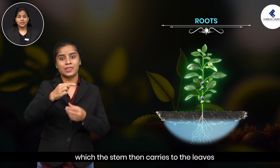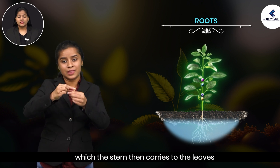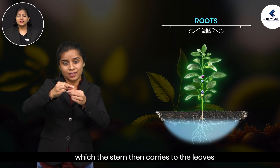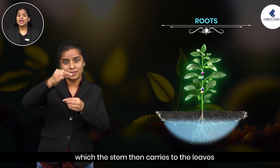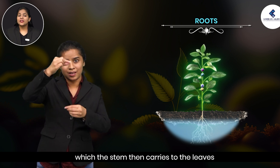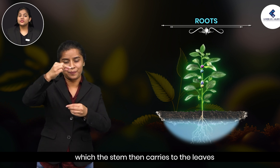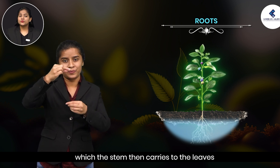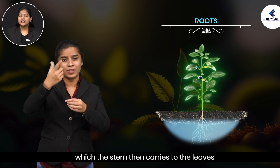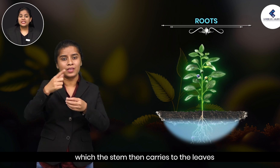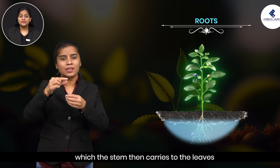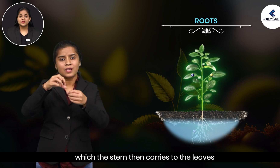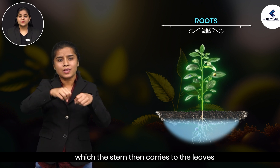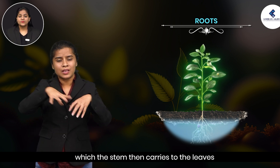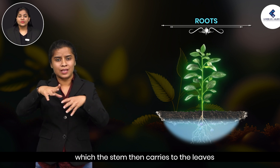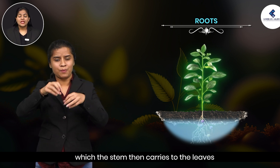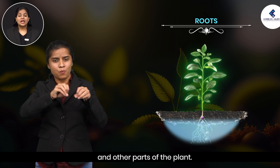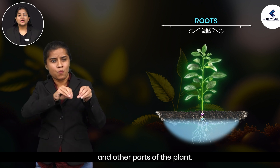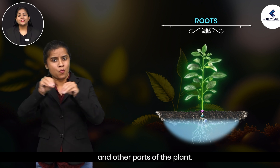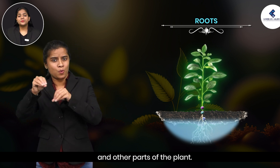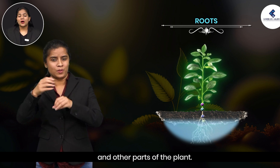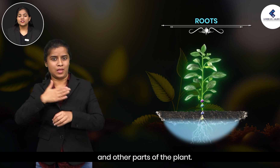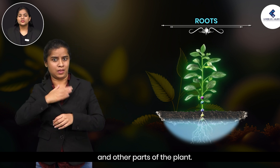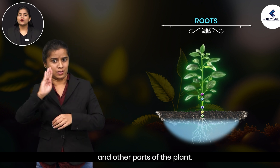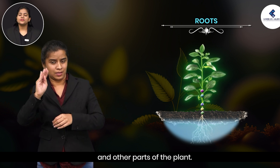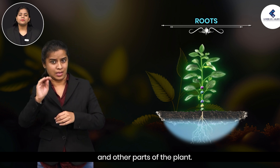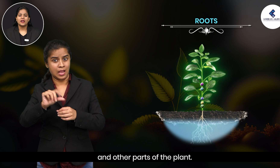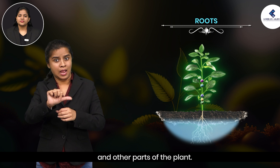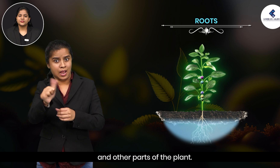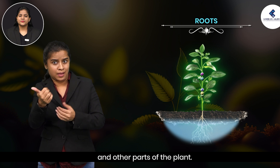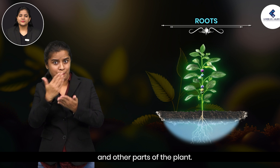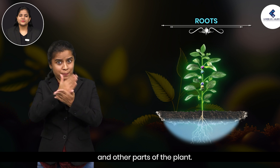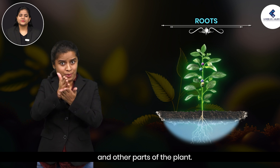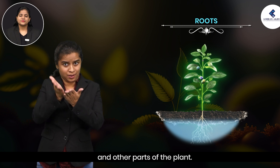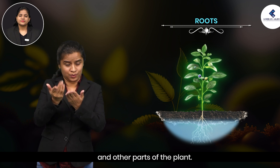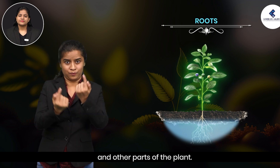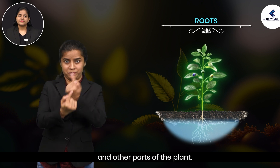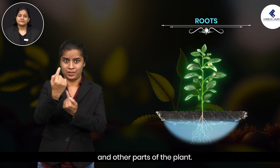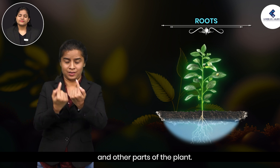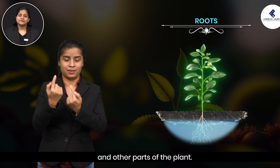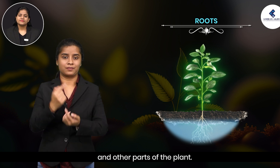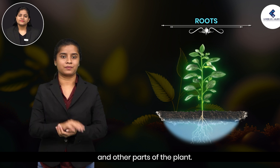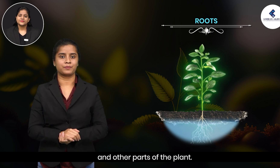stem then carries to the leaves and other parts of the plant.